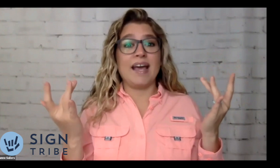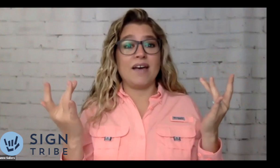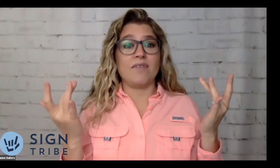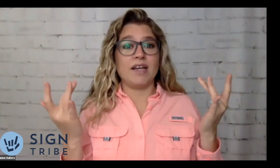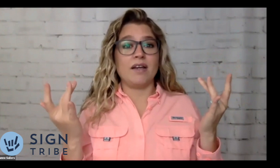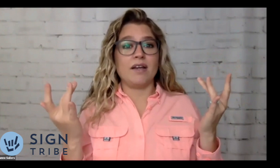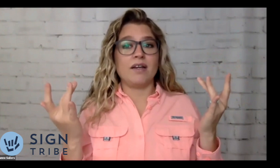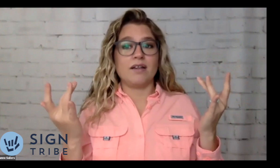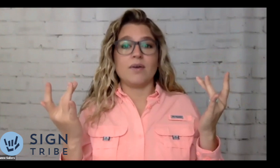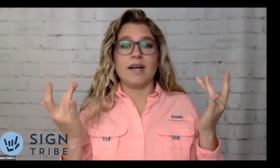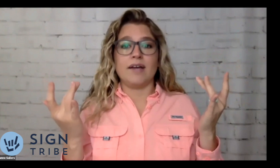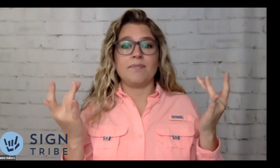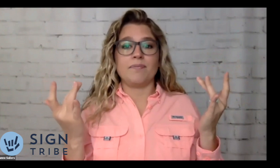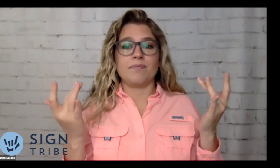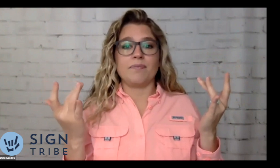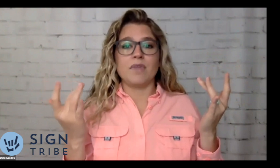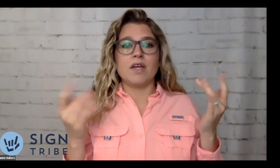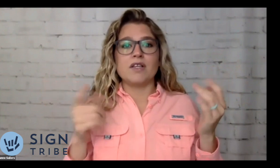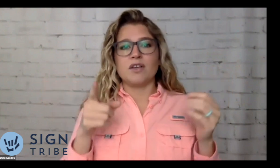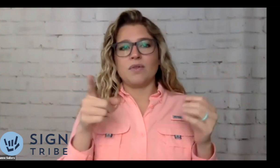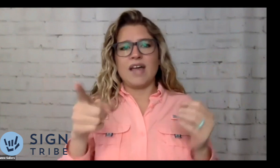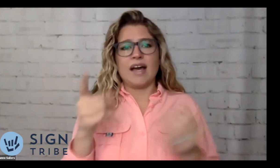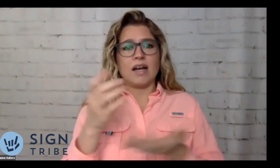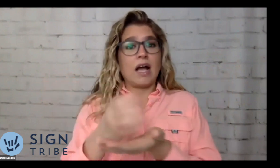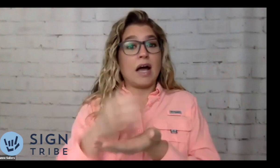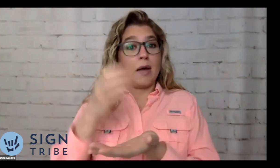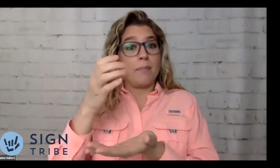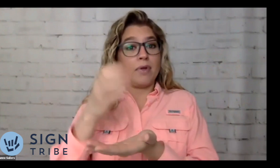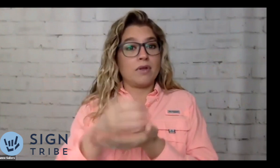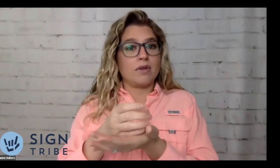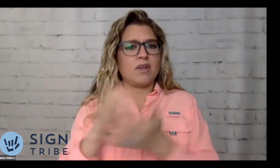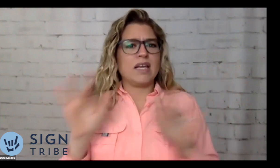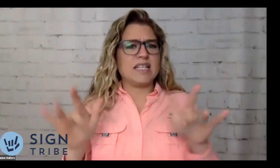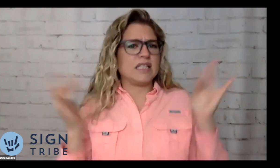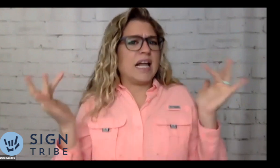heavy, okay? So that cup is light.